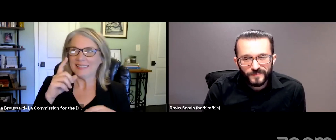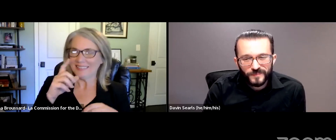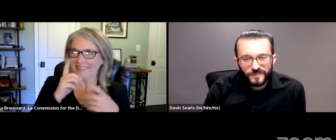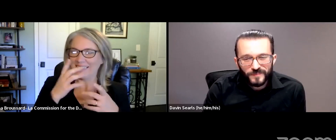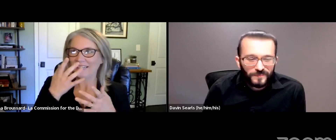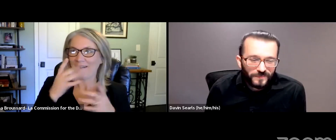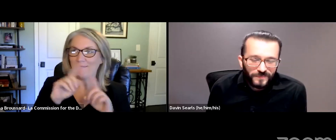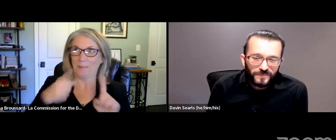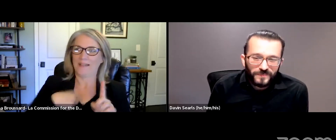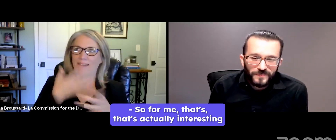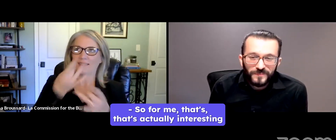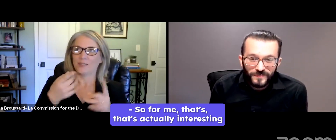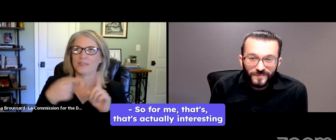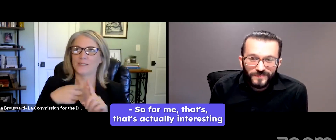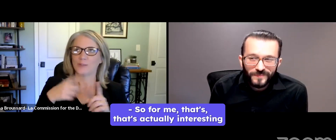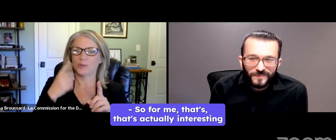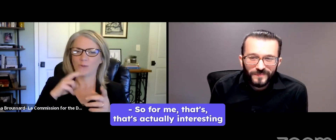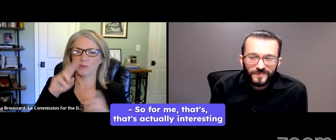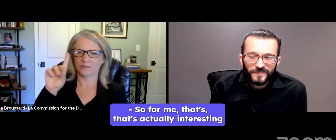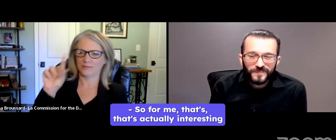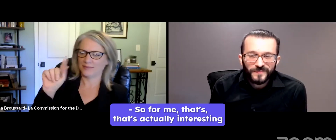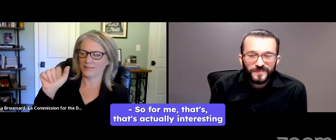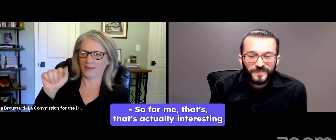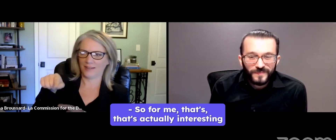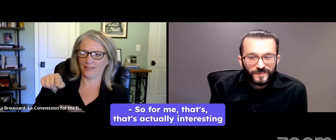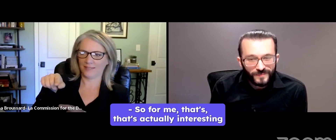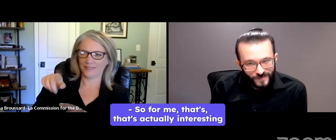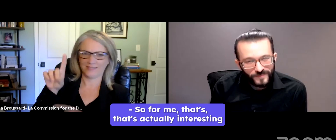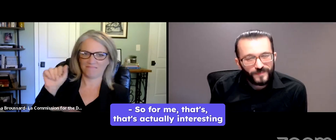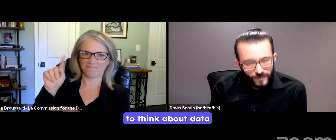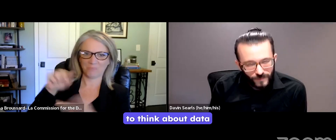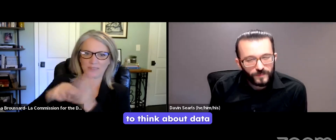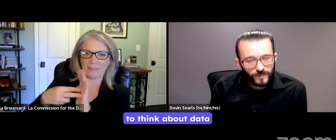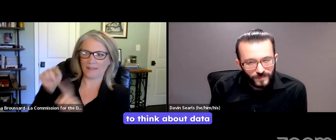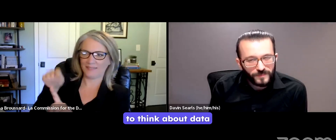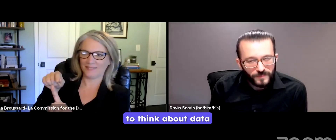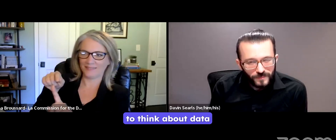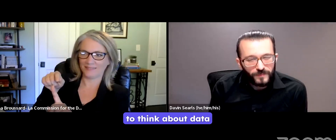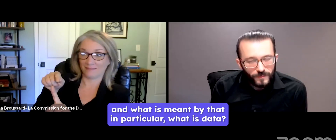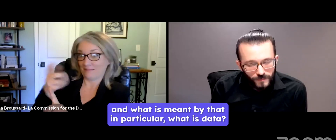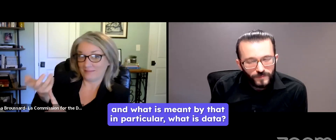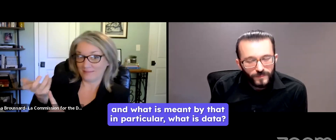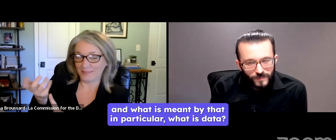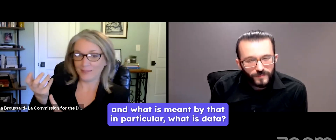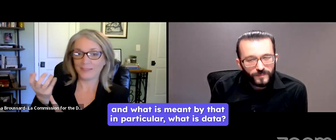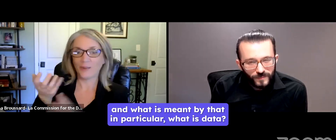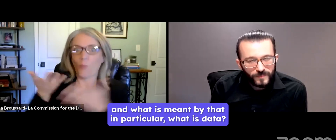Hmm. So for me, that's actually interesting to think about data and what is meant by that